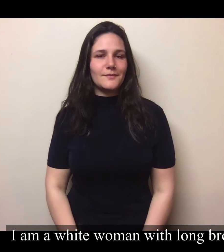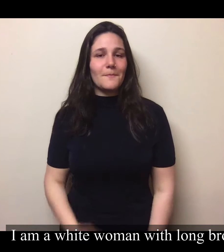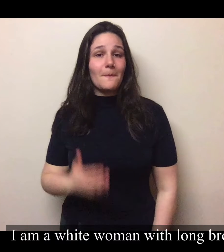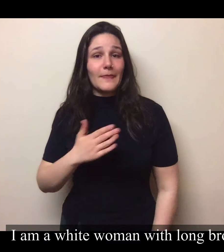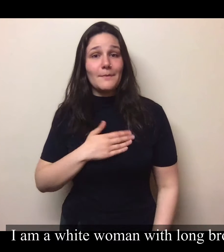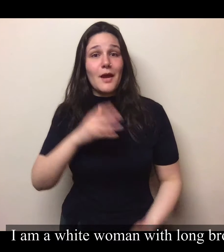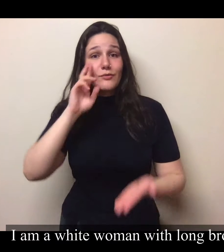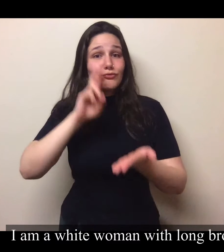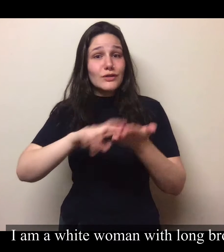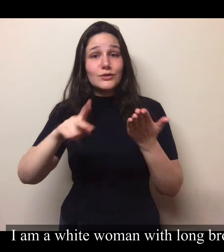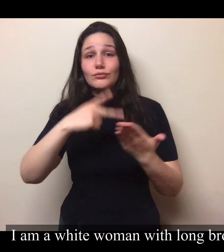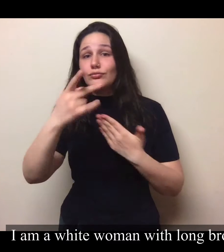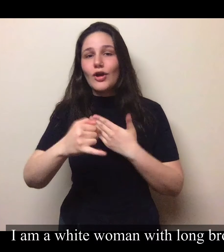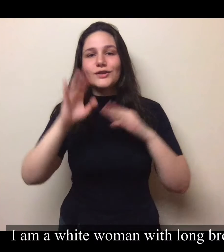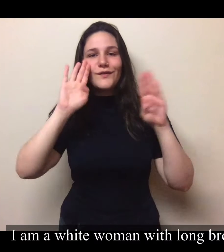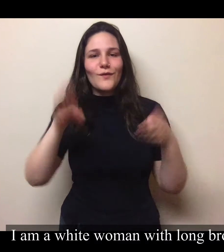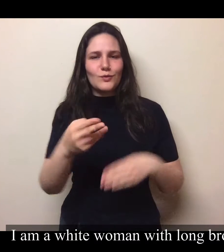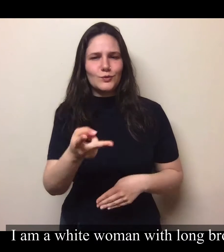shirt.